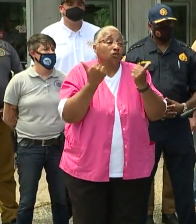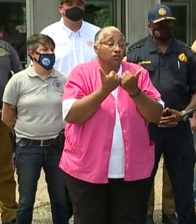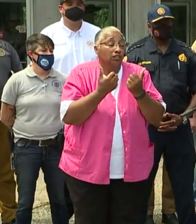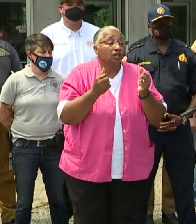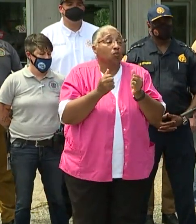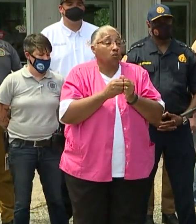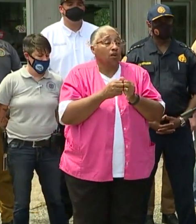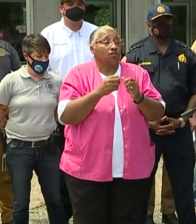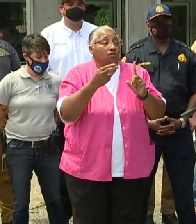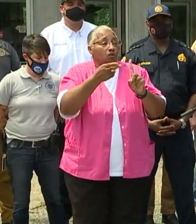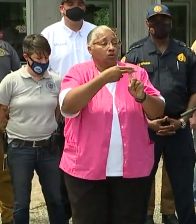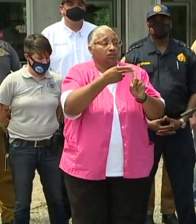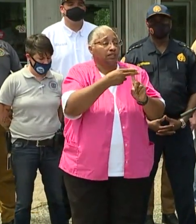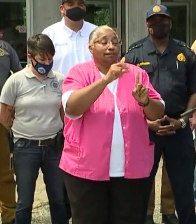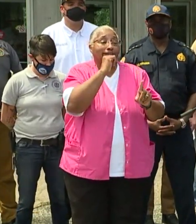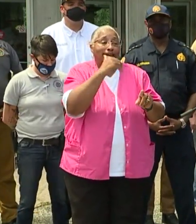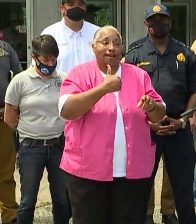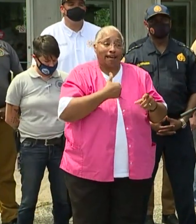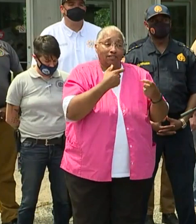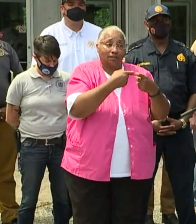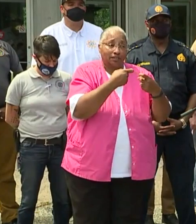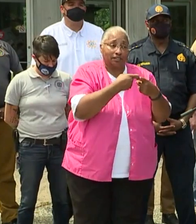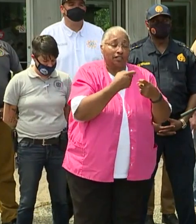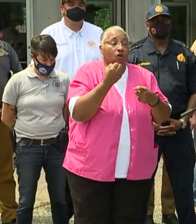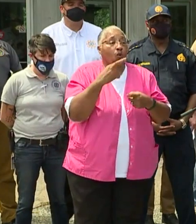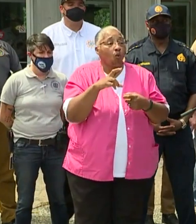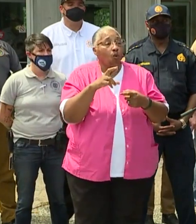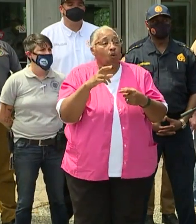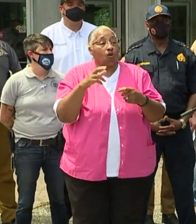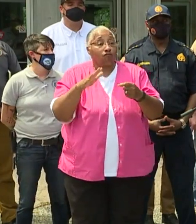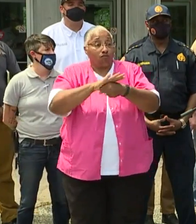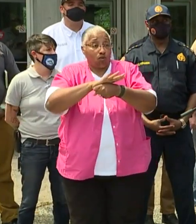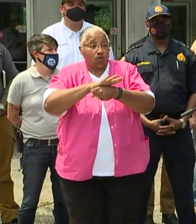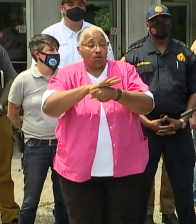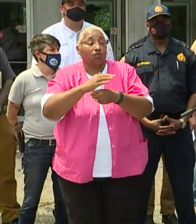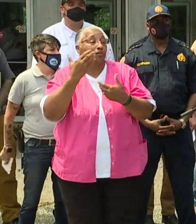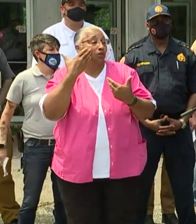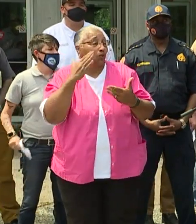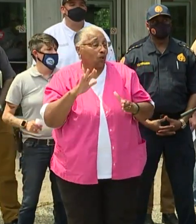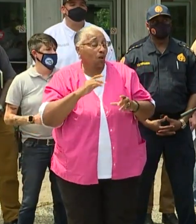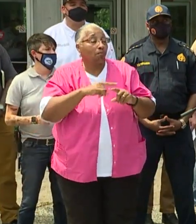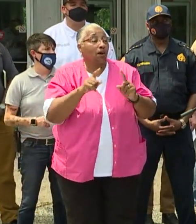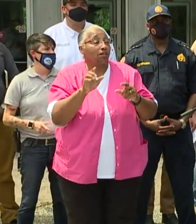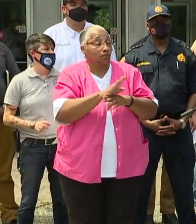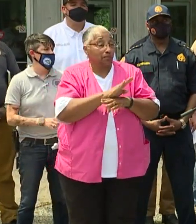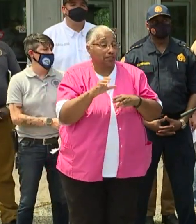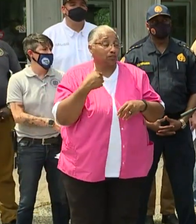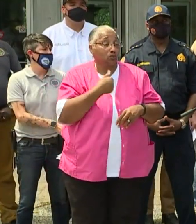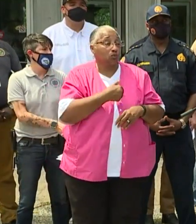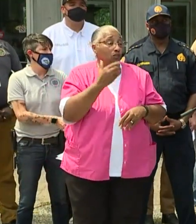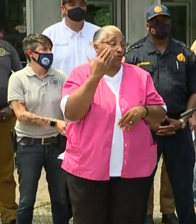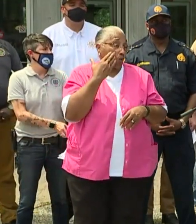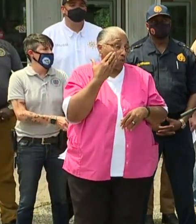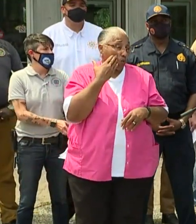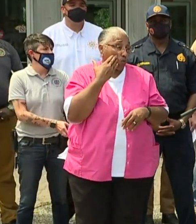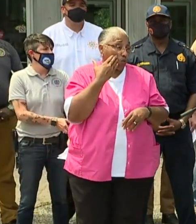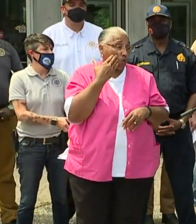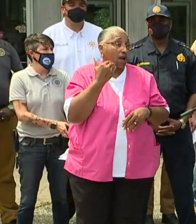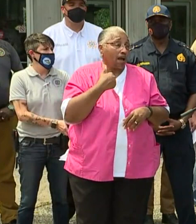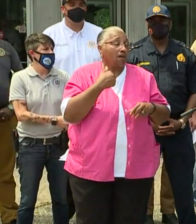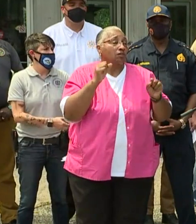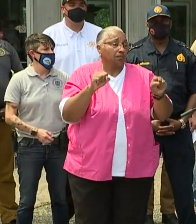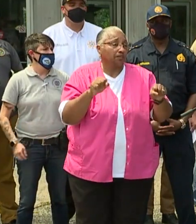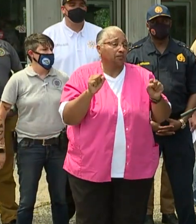or generation capacity. We don't know. But for the businesses that we know or they know have the